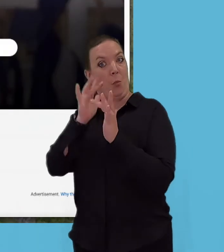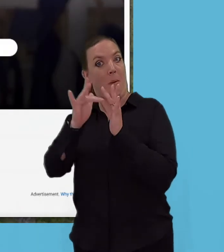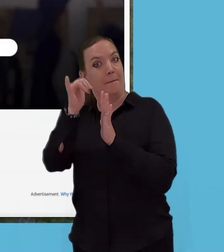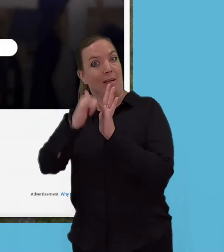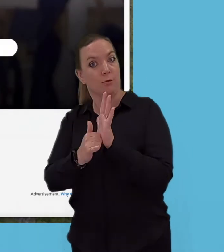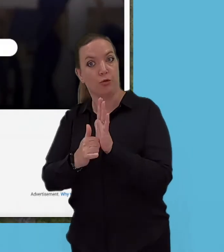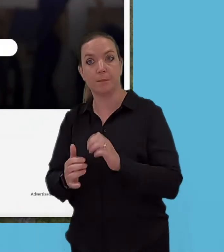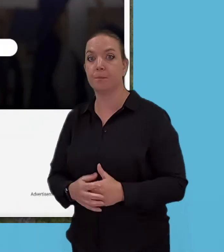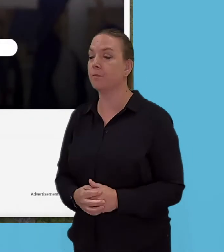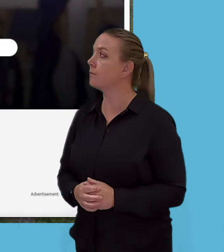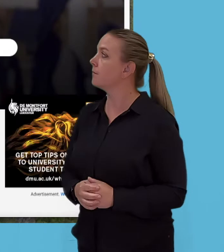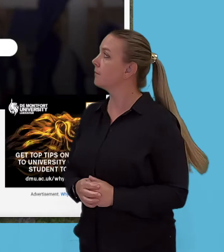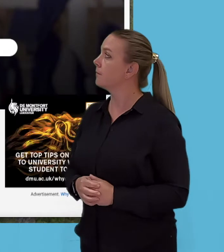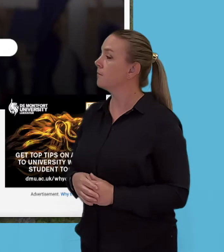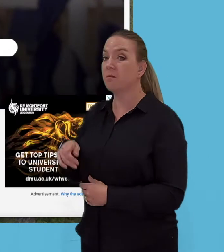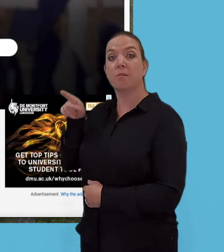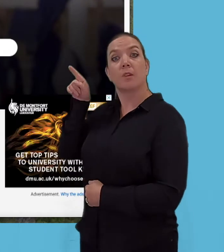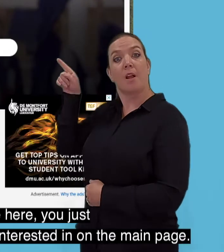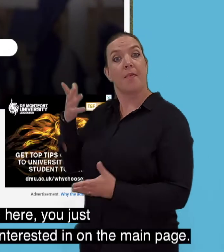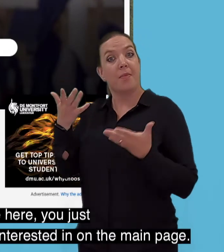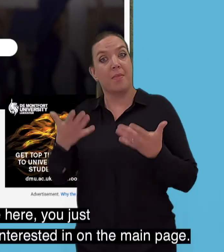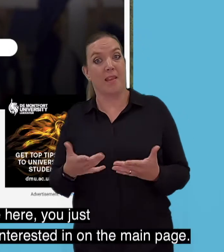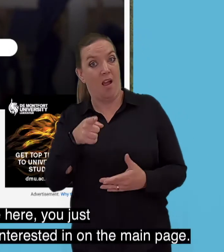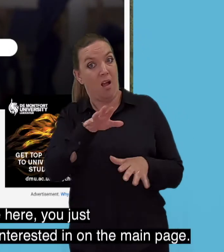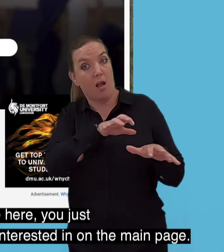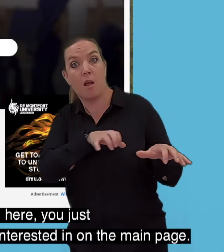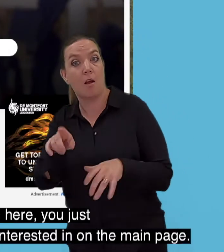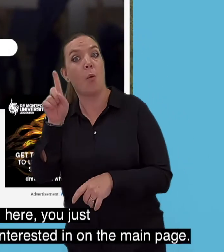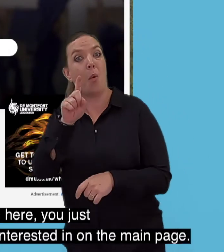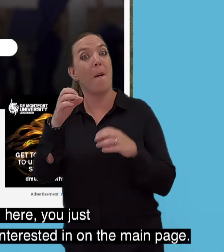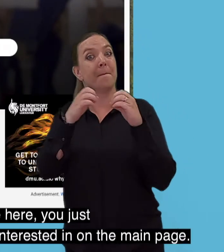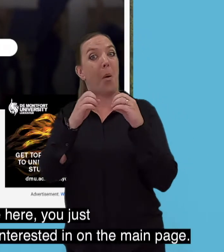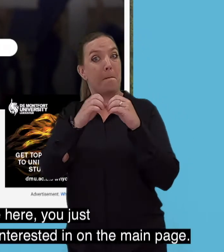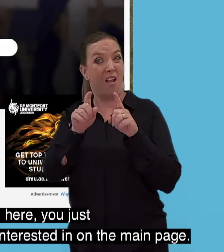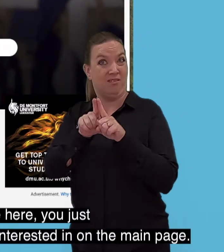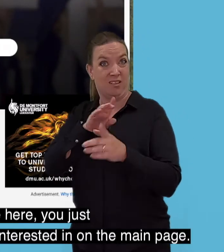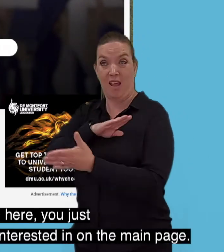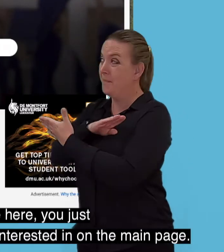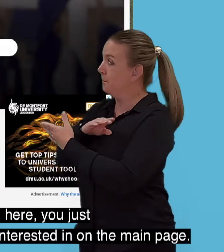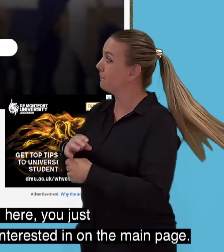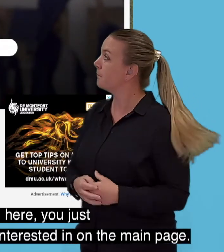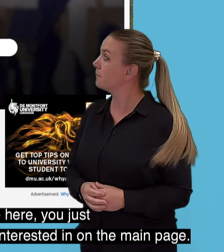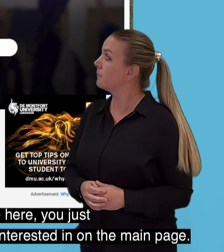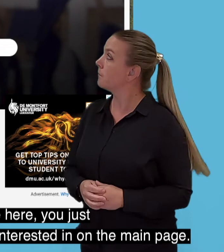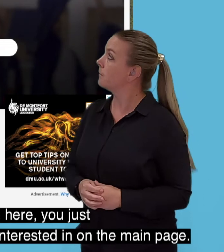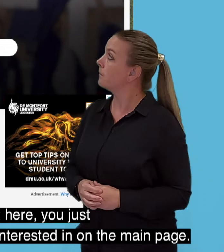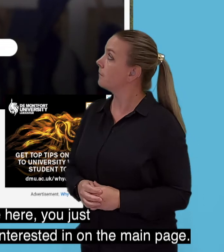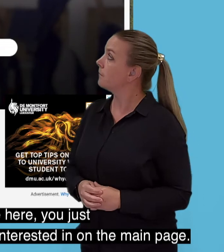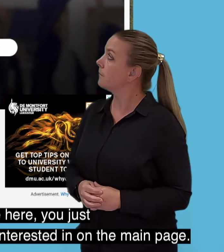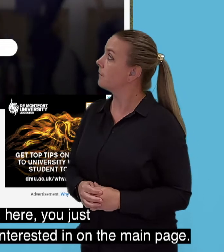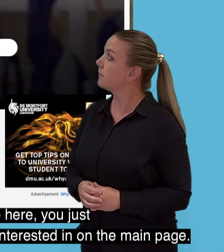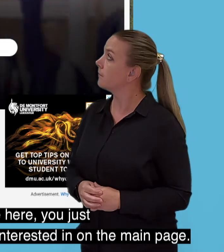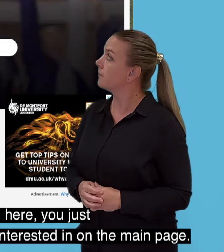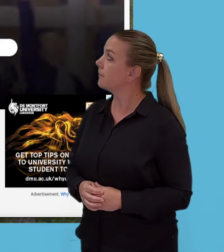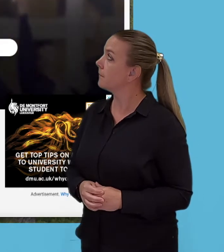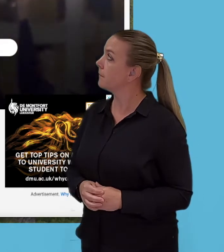Here we are on UCAS. Once you're here, you'll just need to search for Birkbeck, then the subject you're interested in